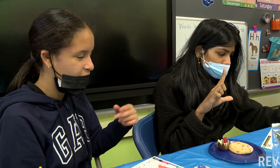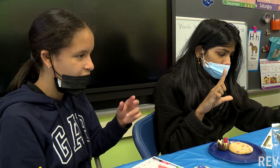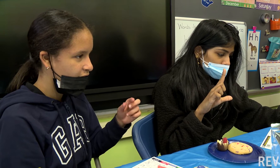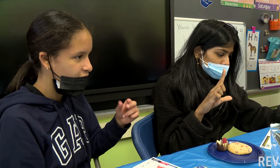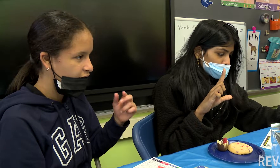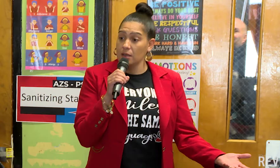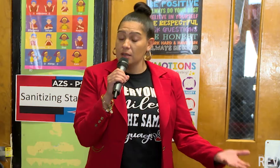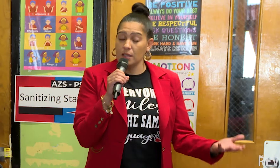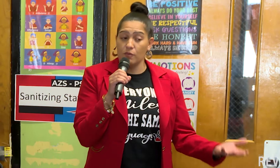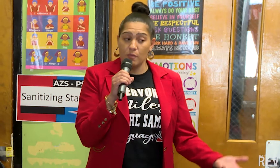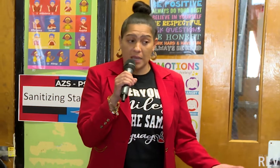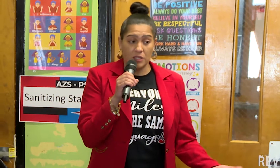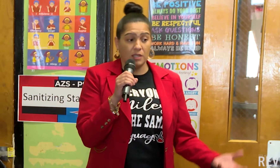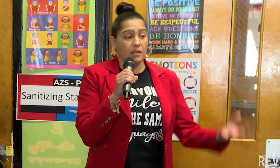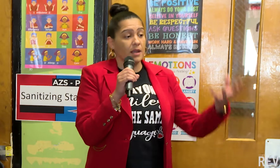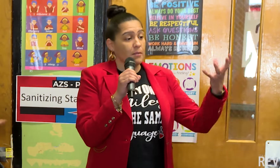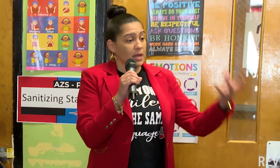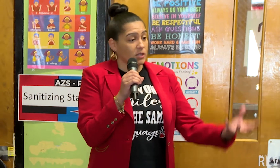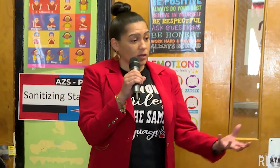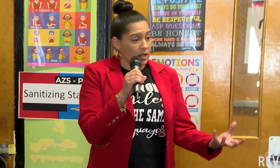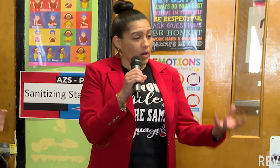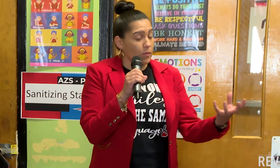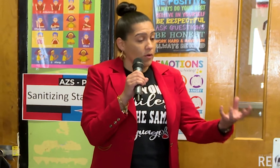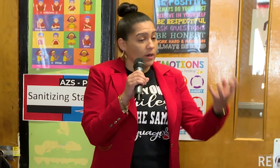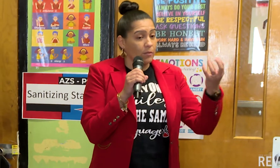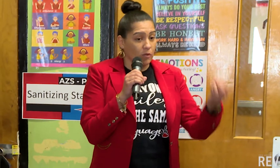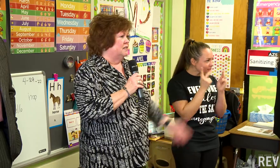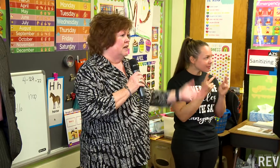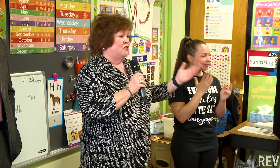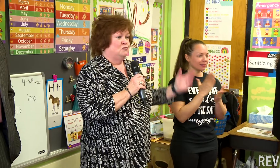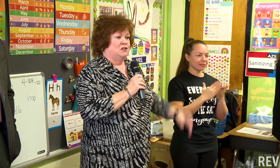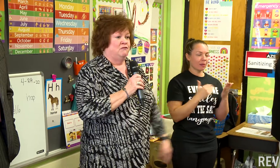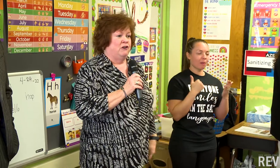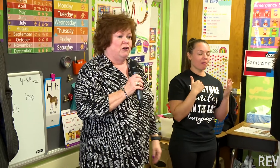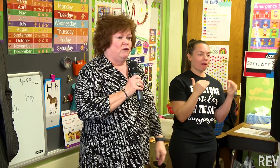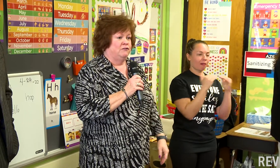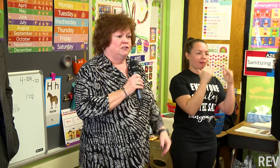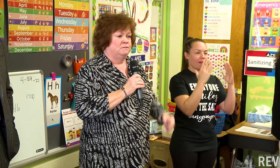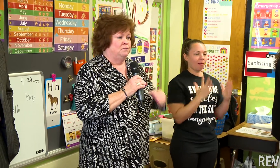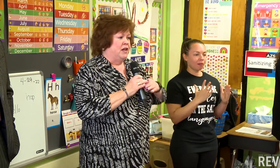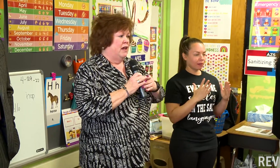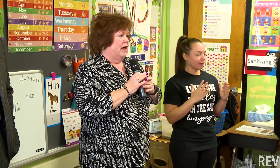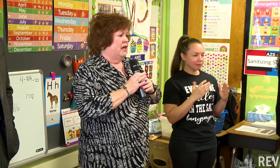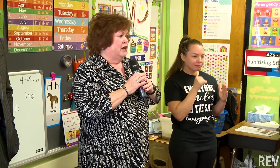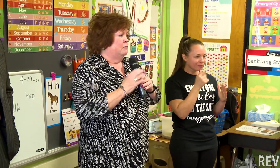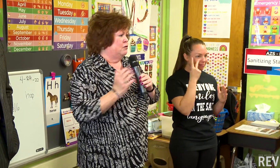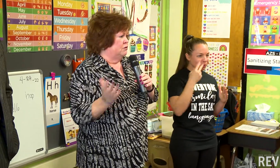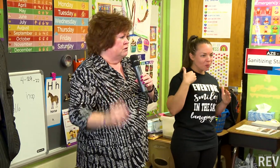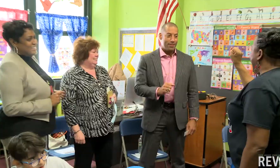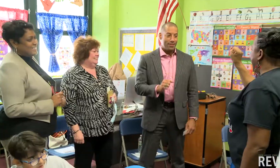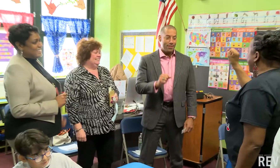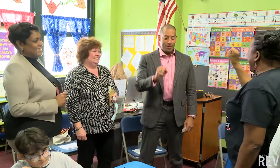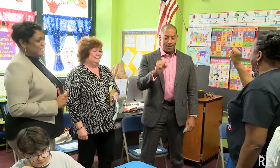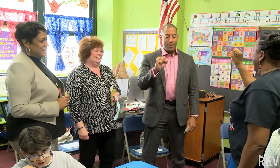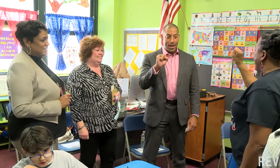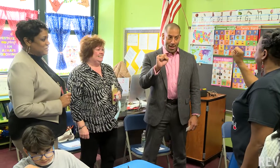what they learned. We had our administration, we had our support from JCA, and we had